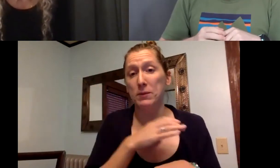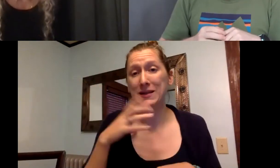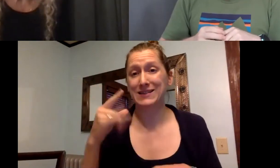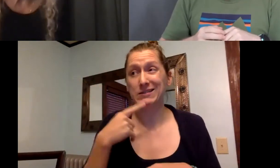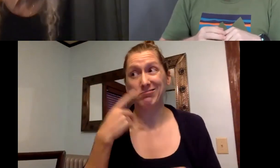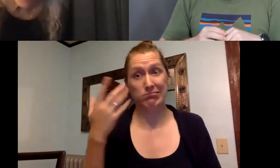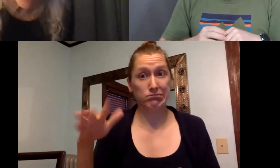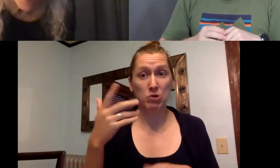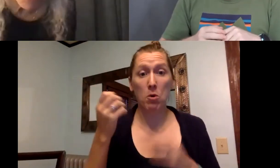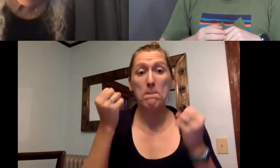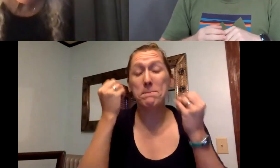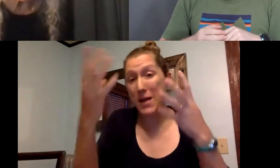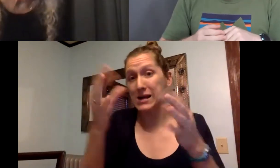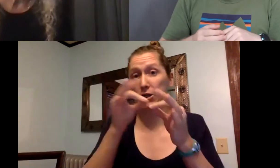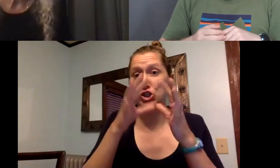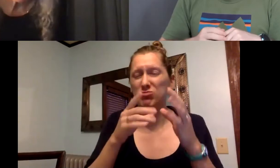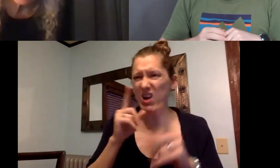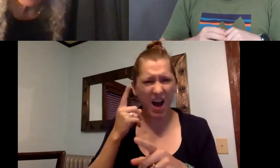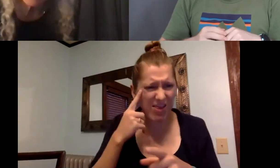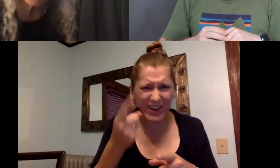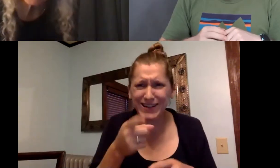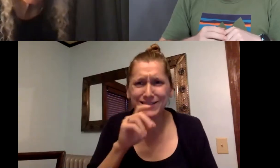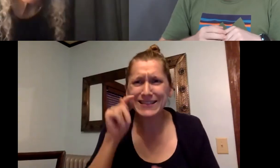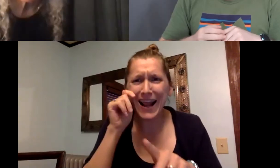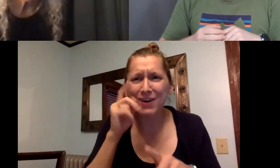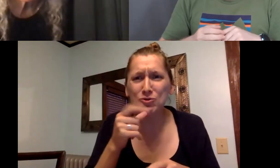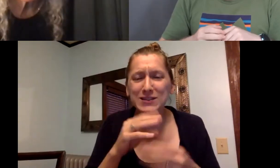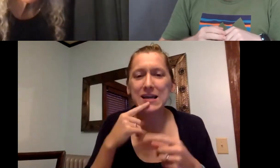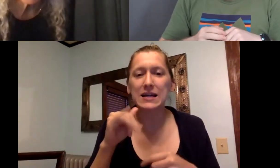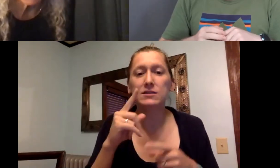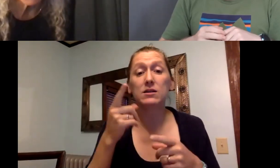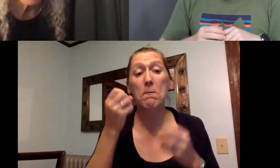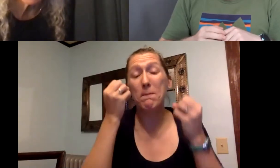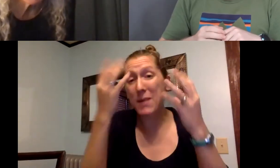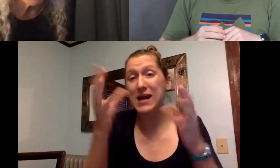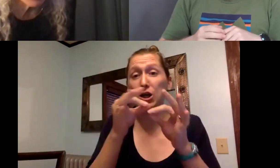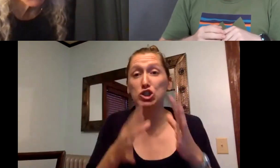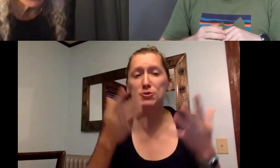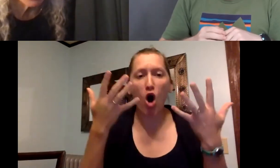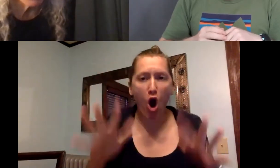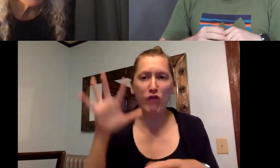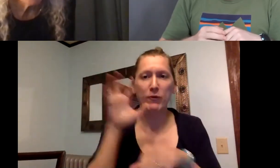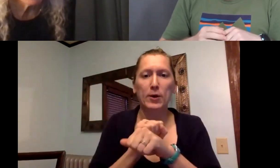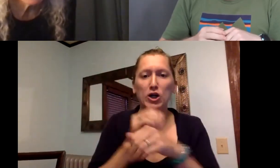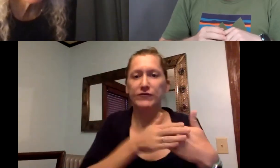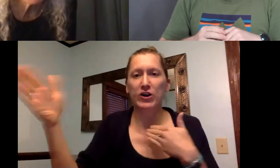use as support for Governor McKee, like the interpreters Tina was mentioning. Many